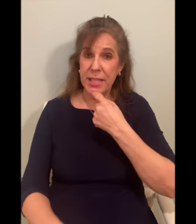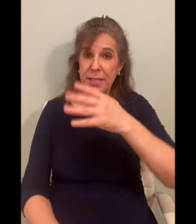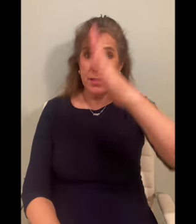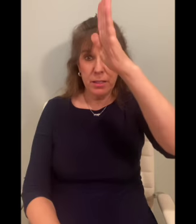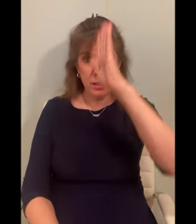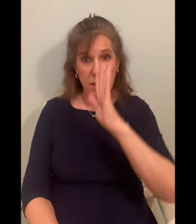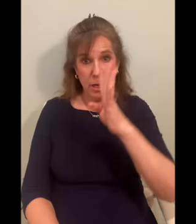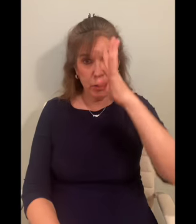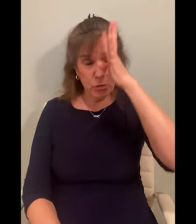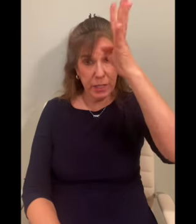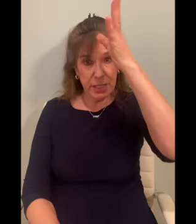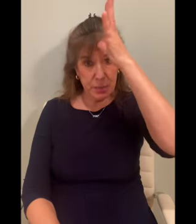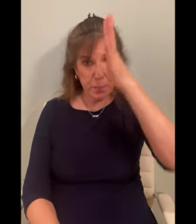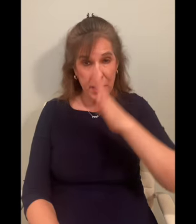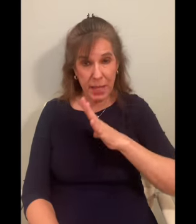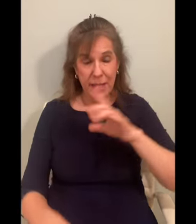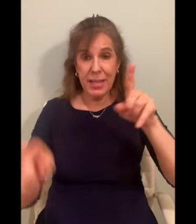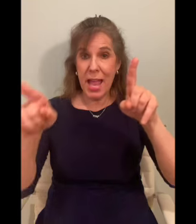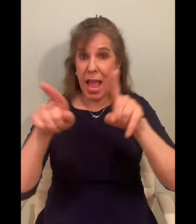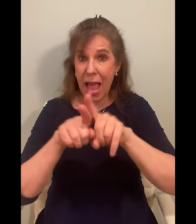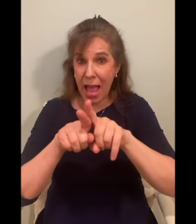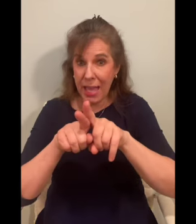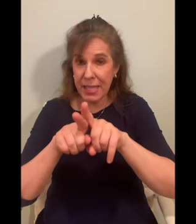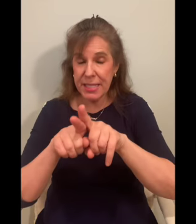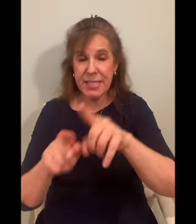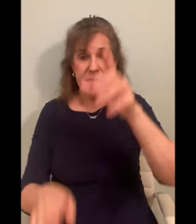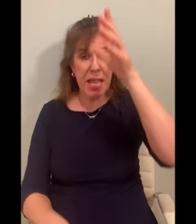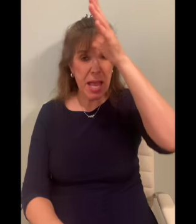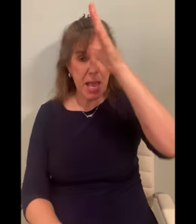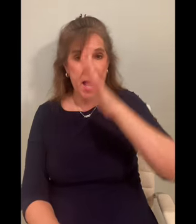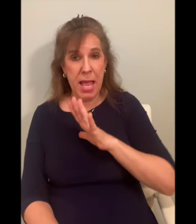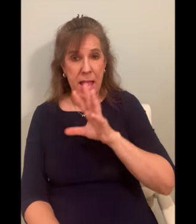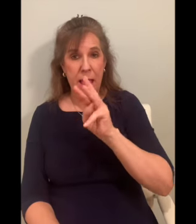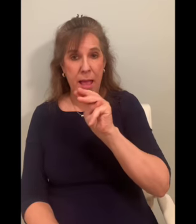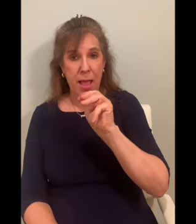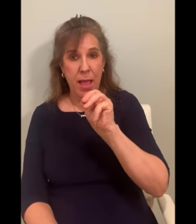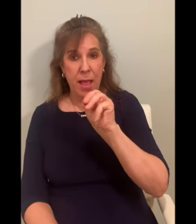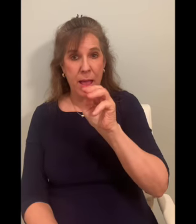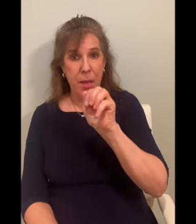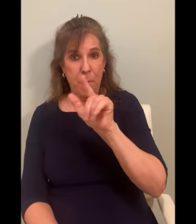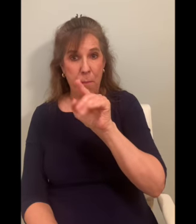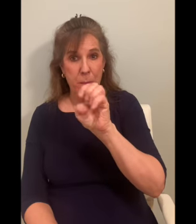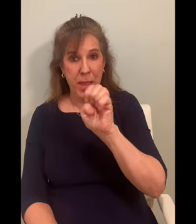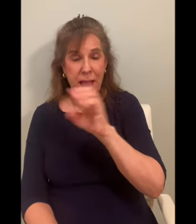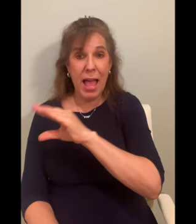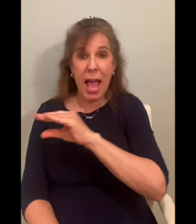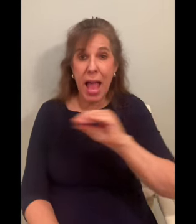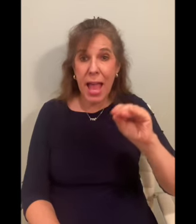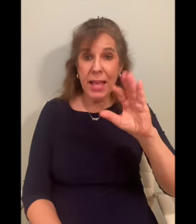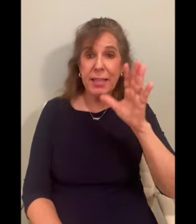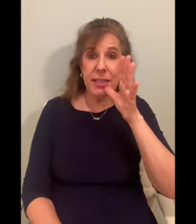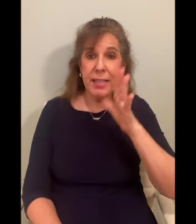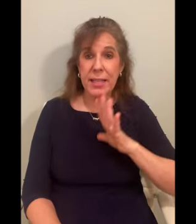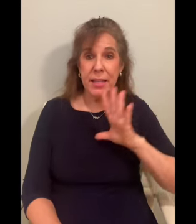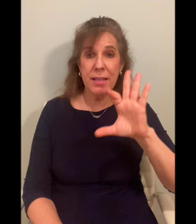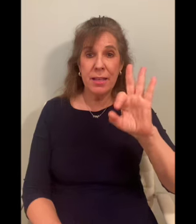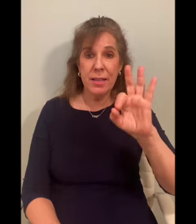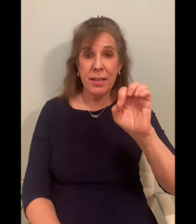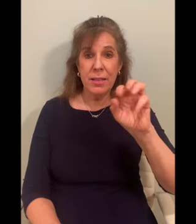and female. And then He blessed them and told them, be also fruitful, also work the land and just